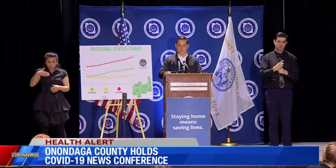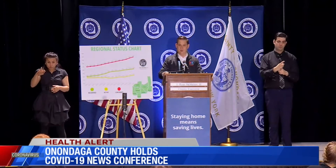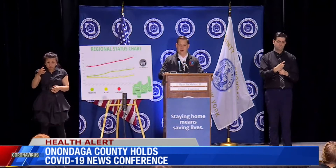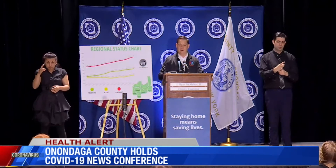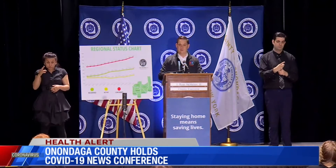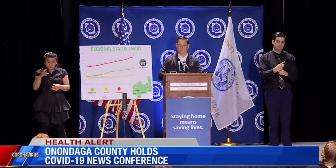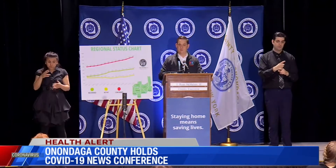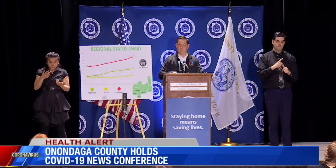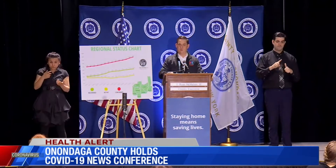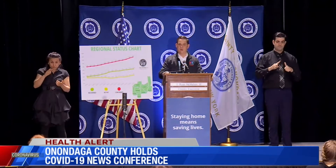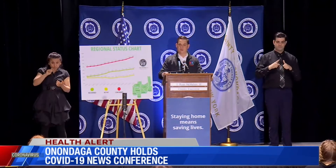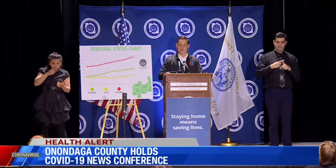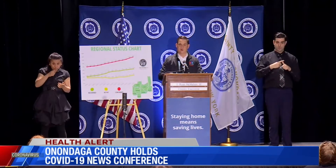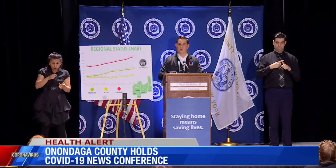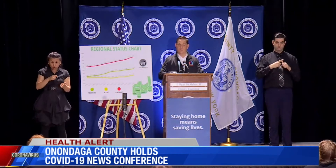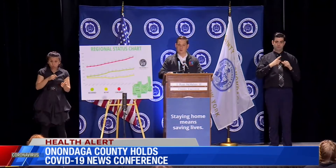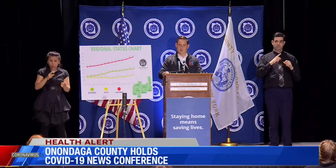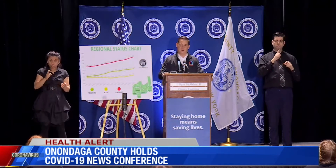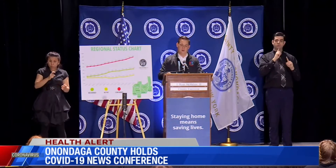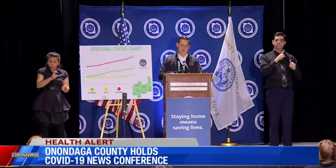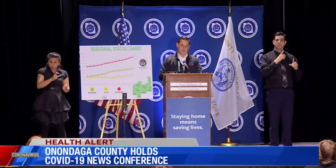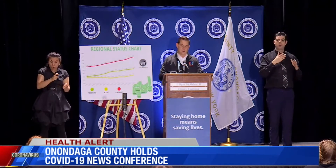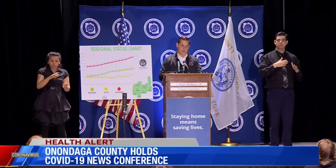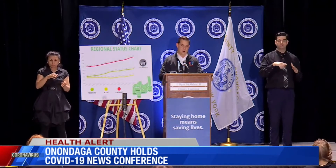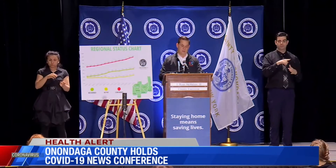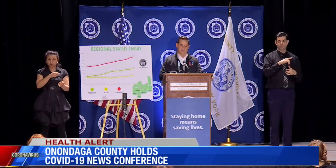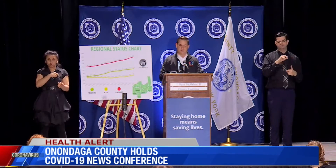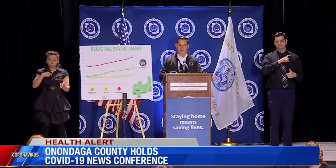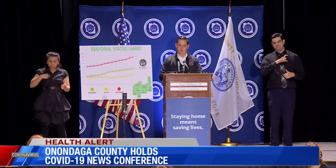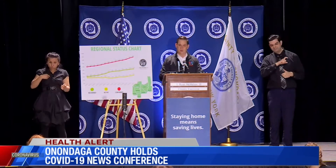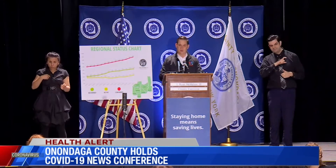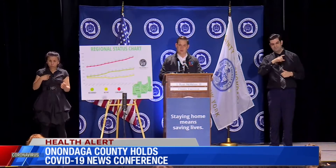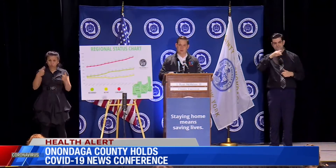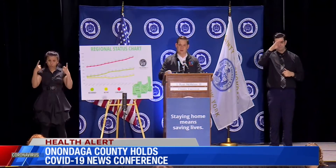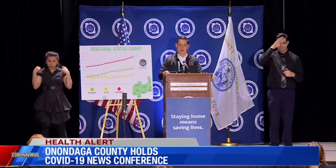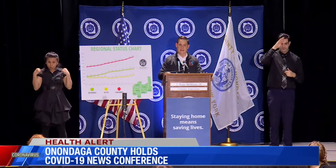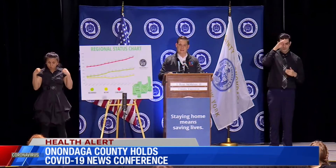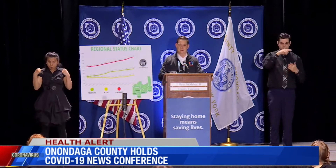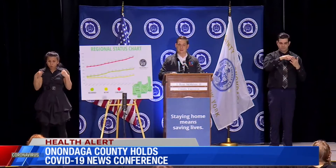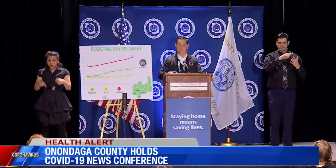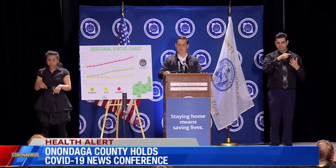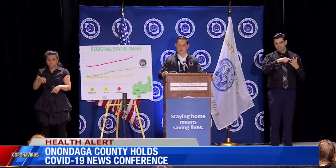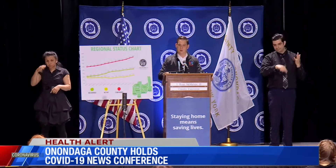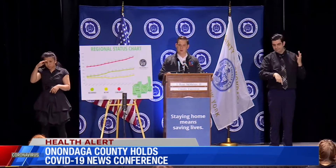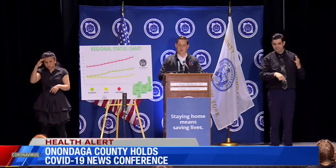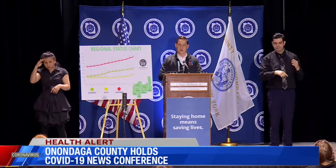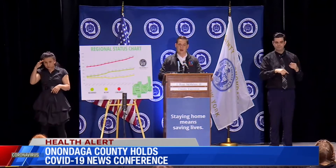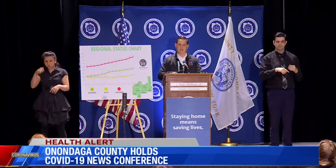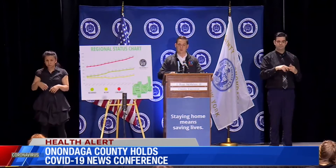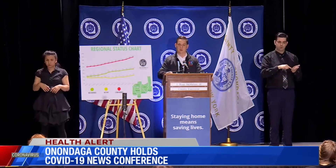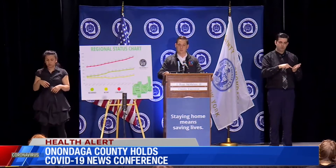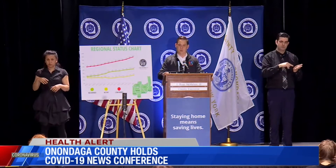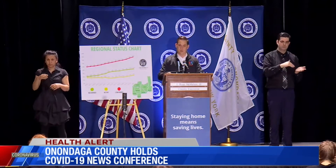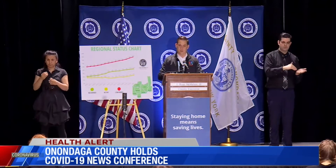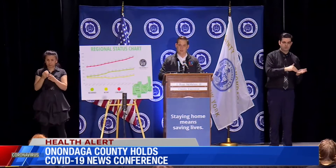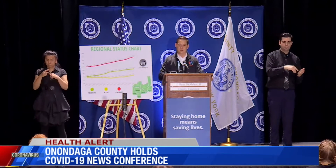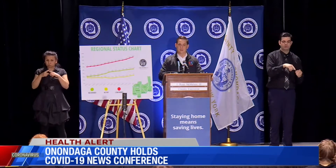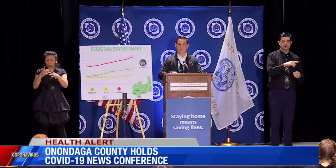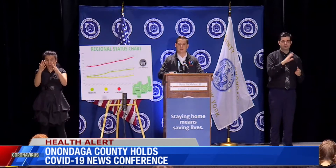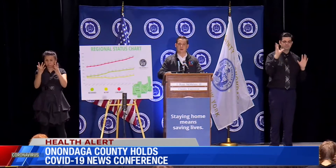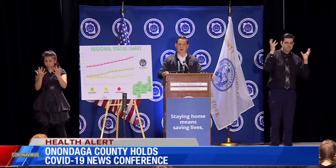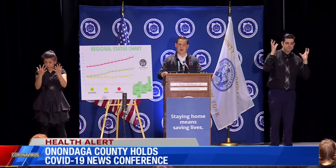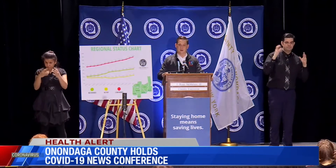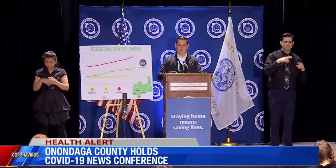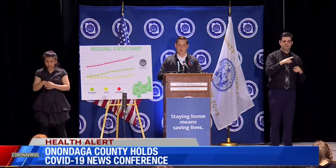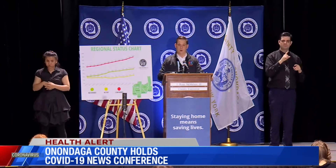that have risk to COVID. So you're probably still going to be constantly doing hospital employees